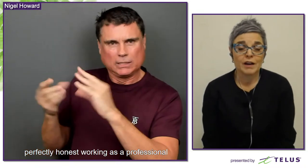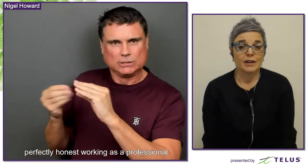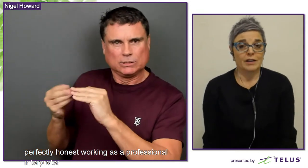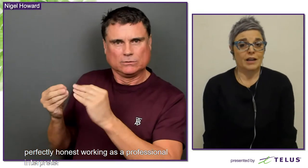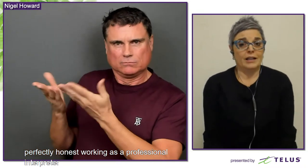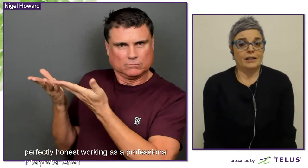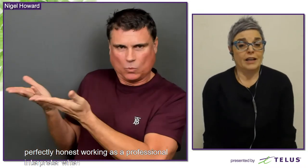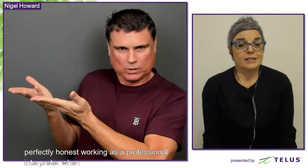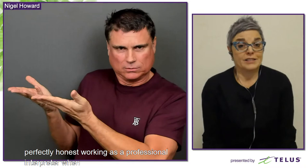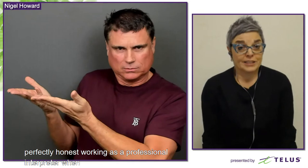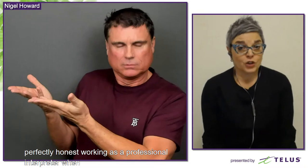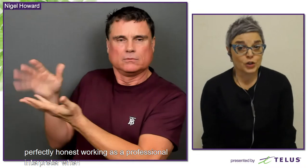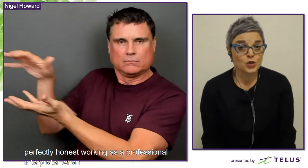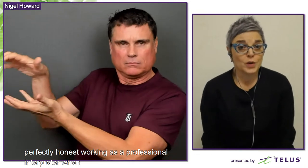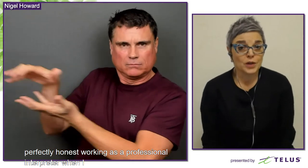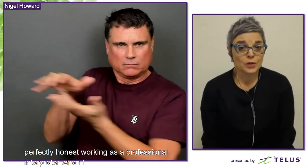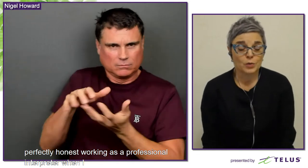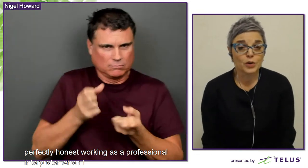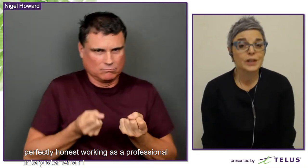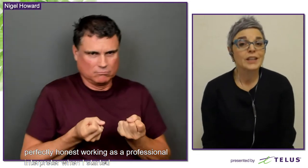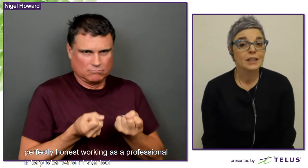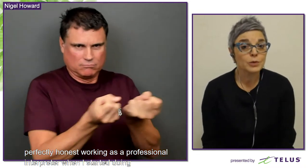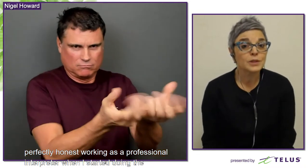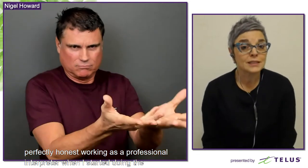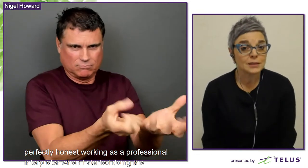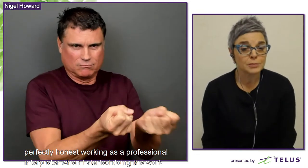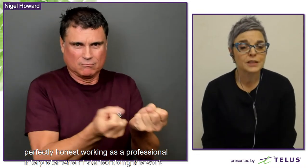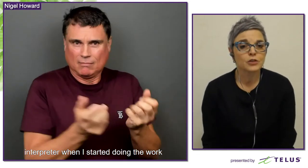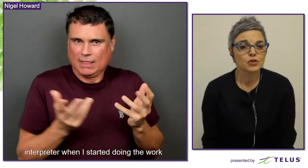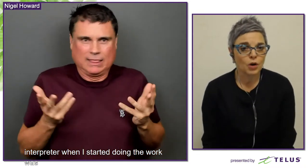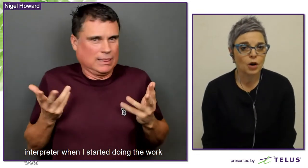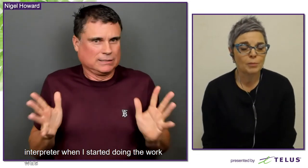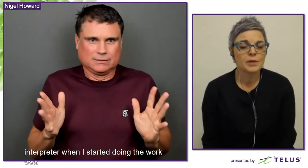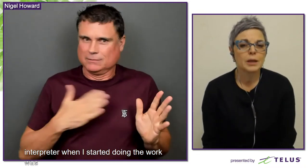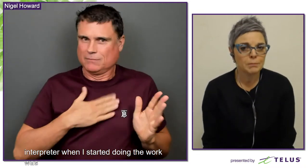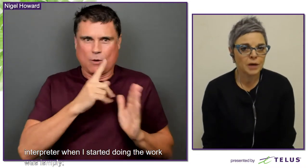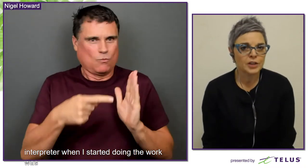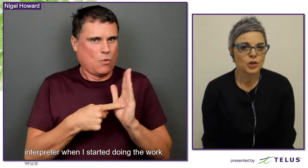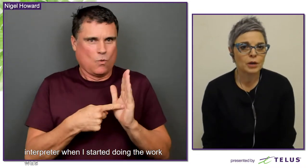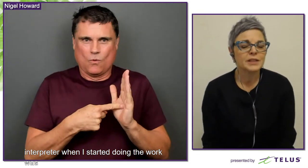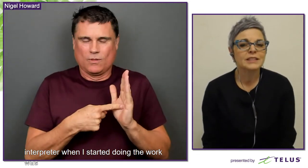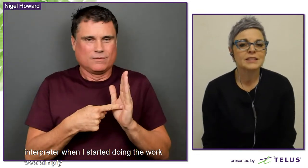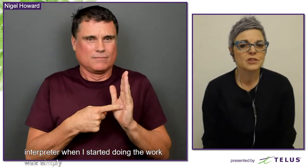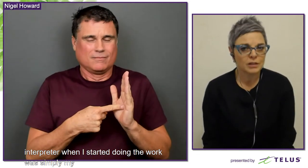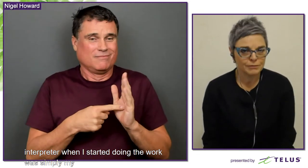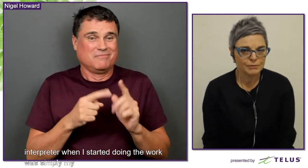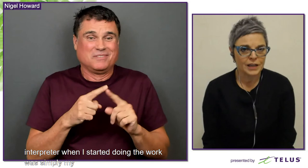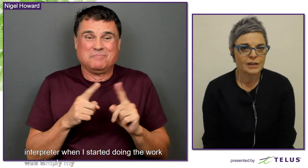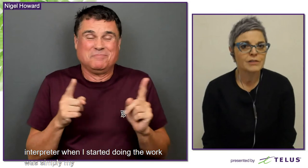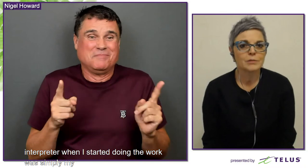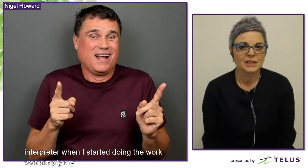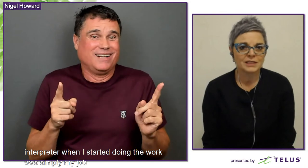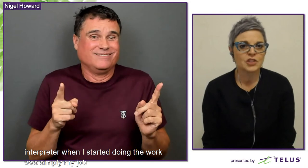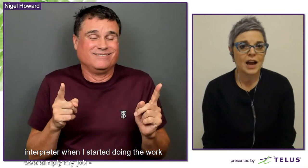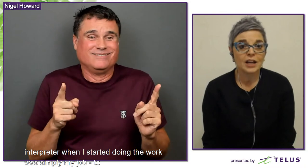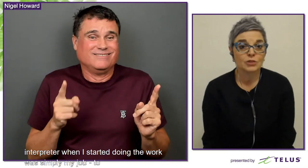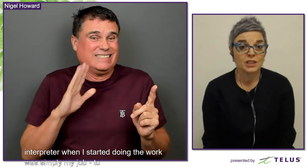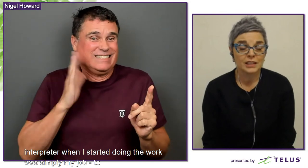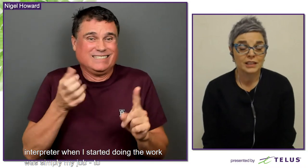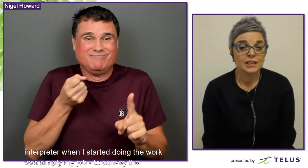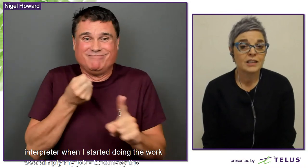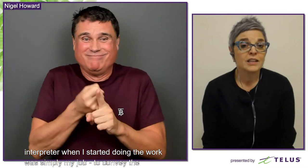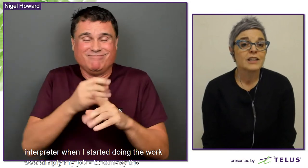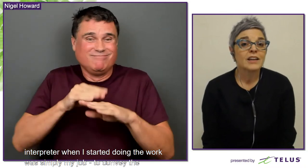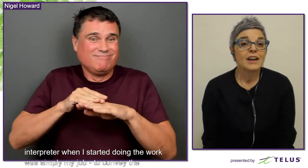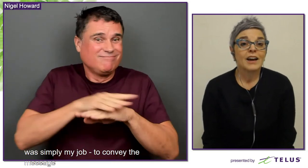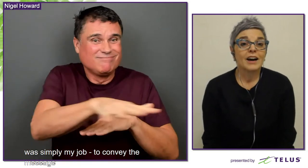when I started doing the work, it was simply a job. And my job is to convey the message